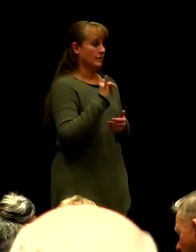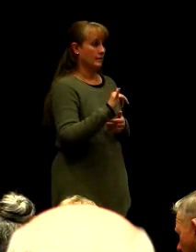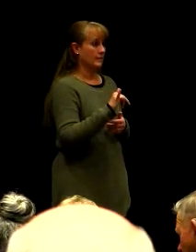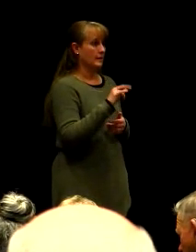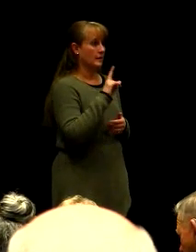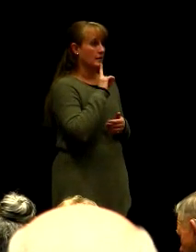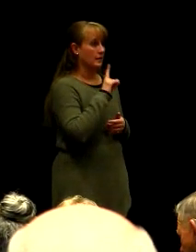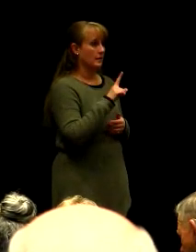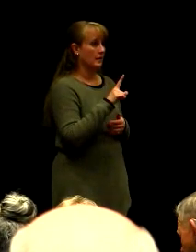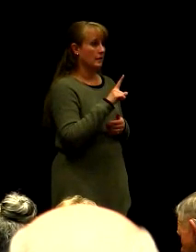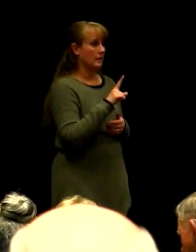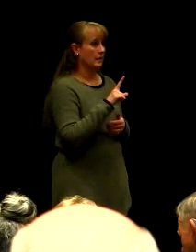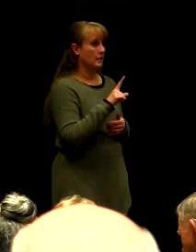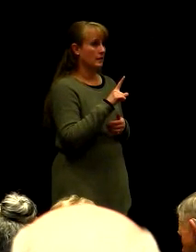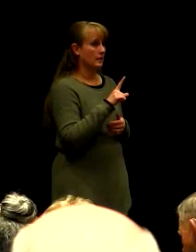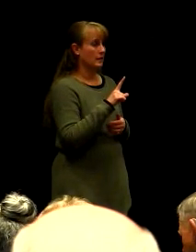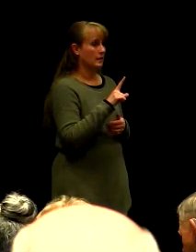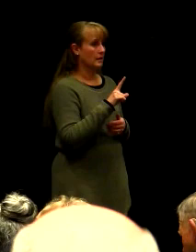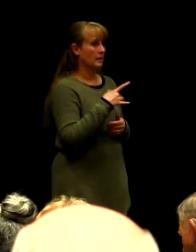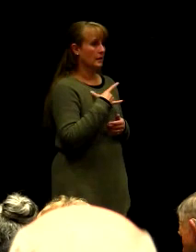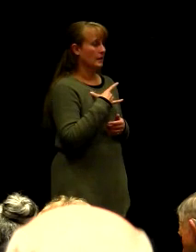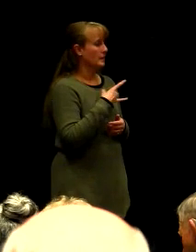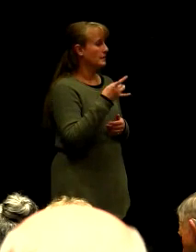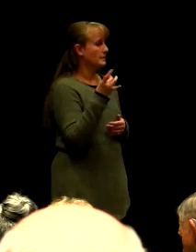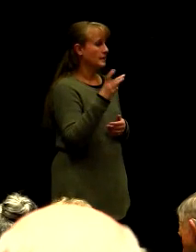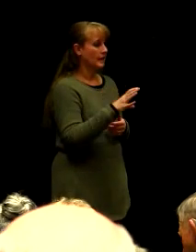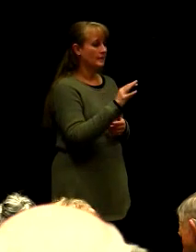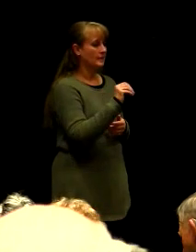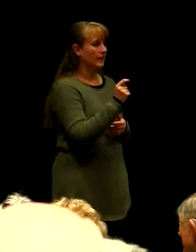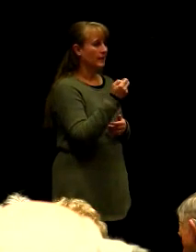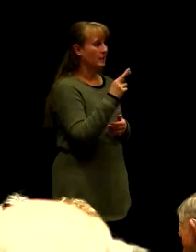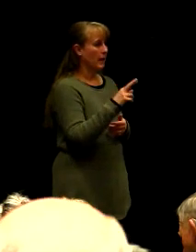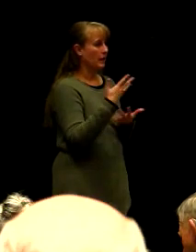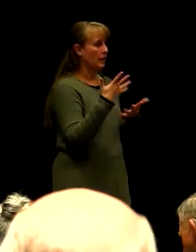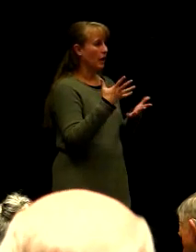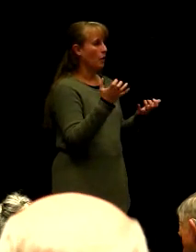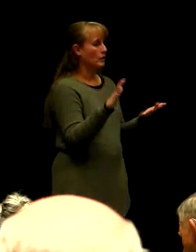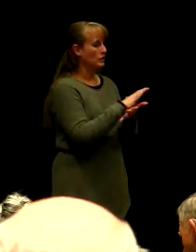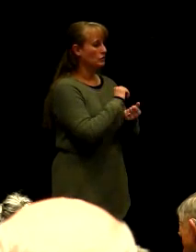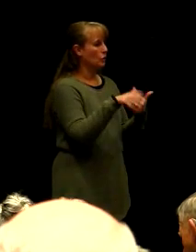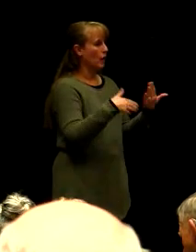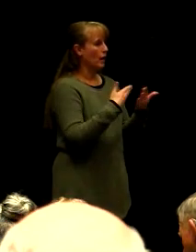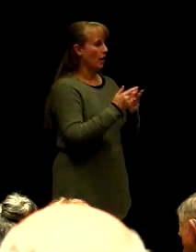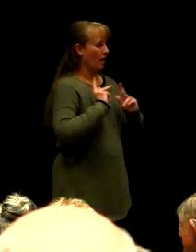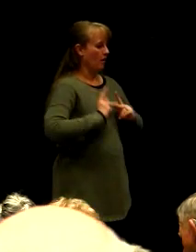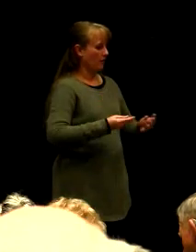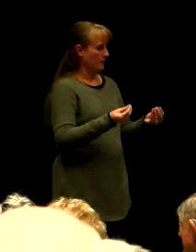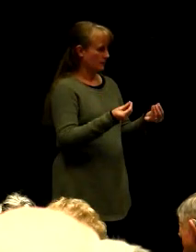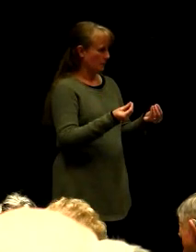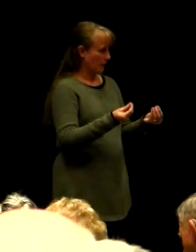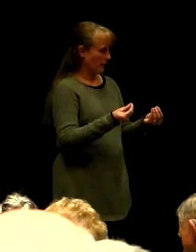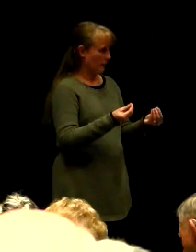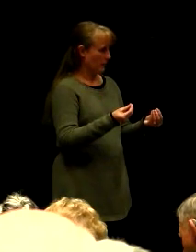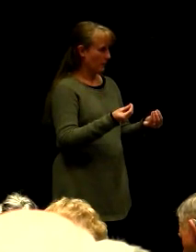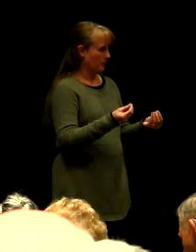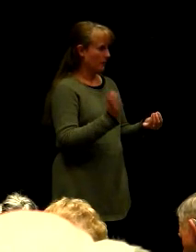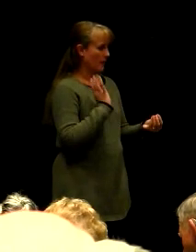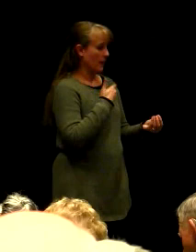doesn't like matter at all and wants to wipe out all matter. And our